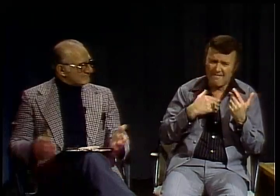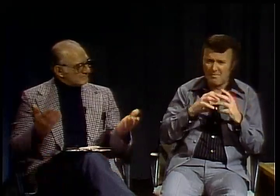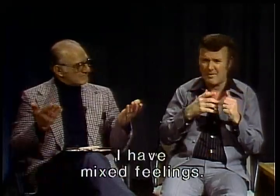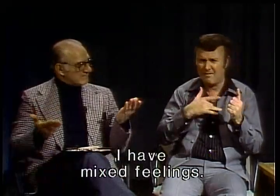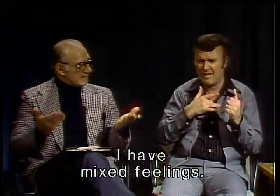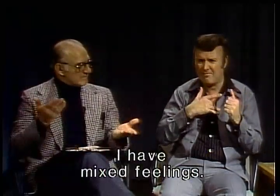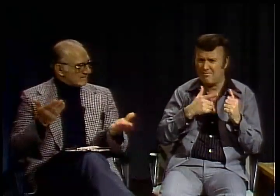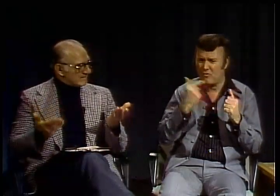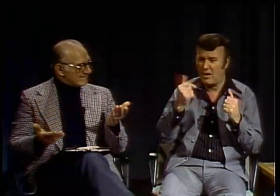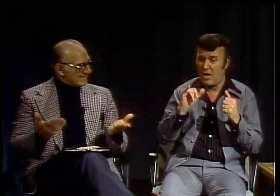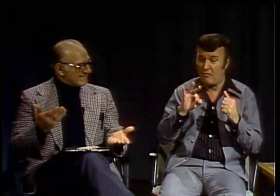maybe.